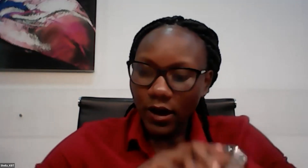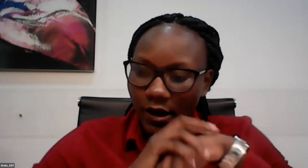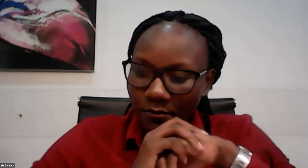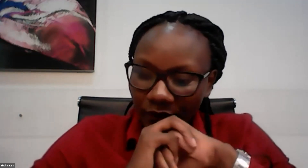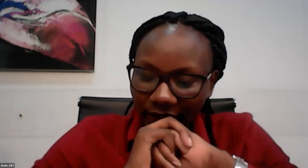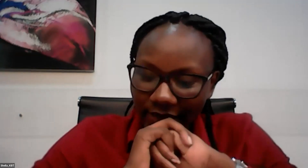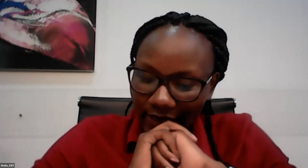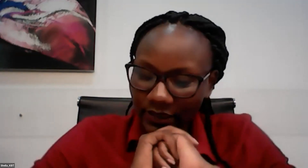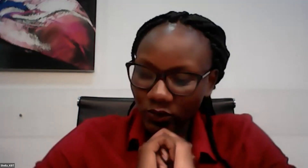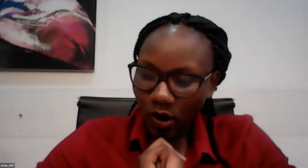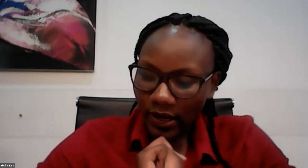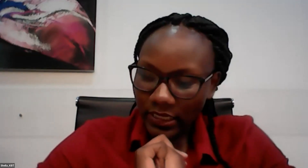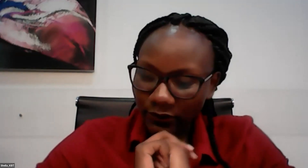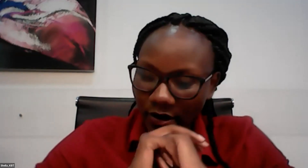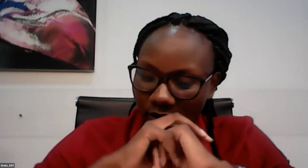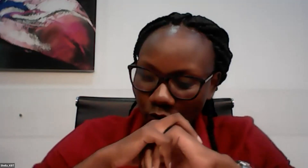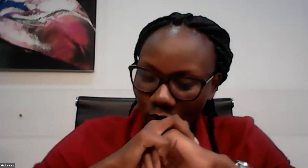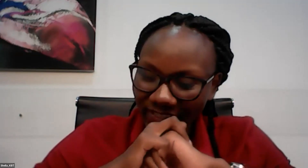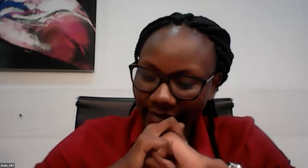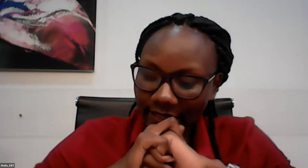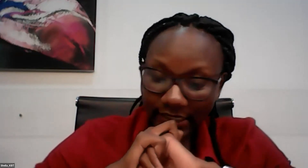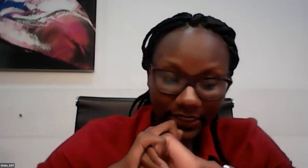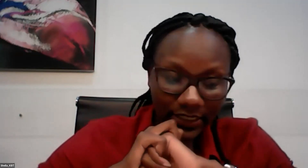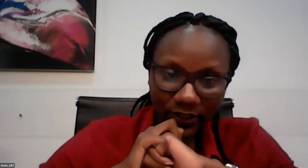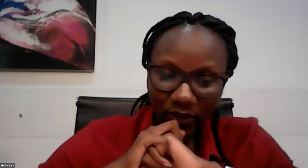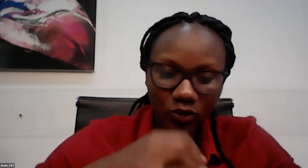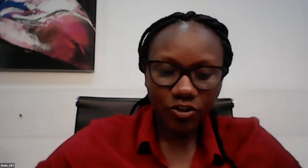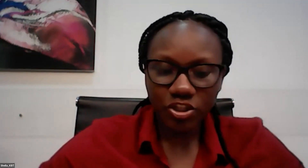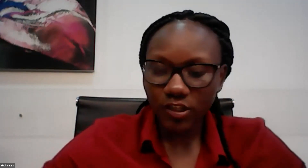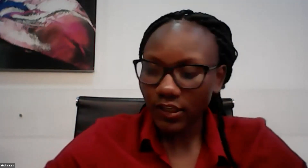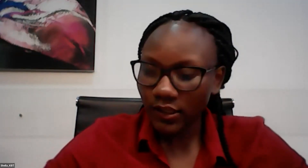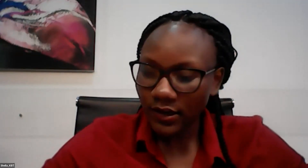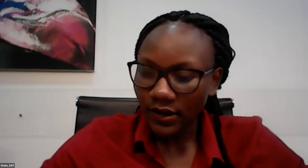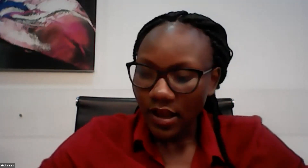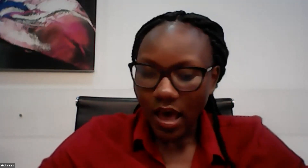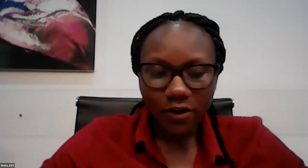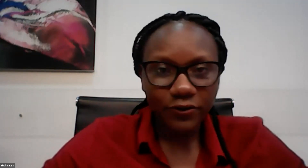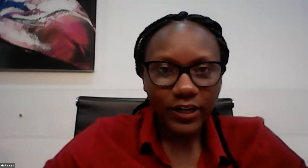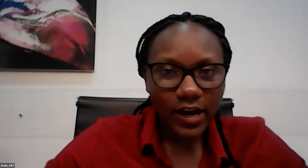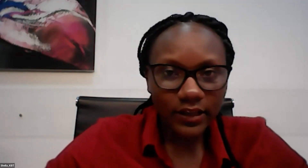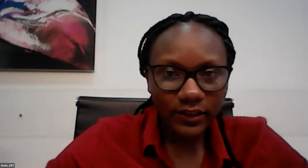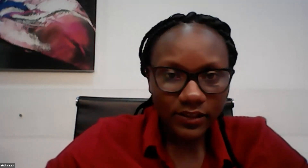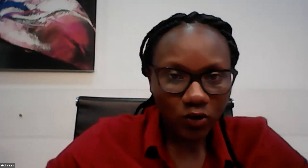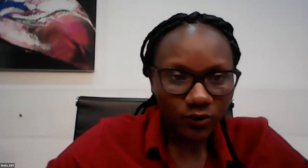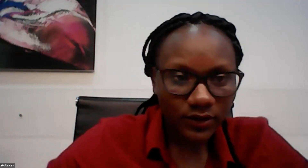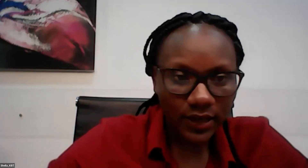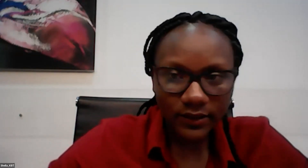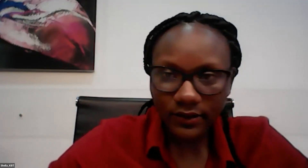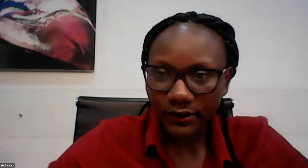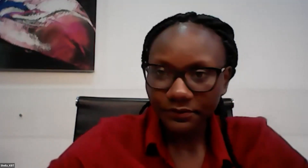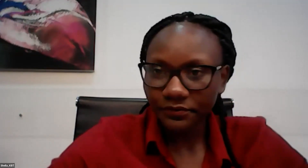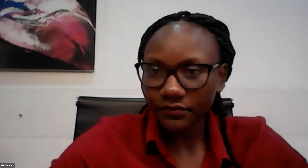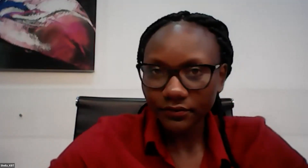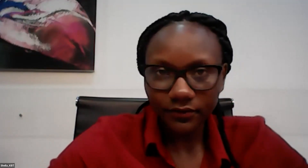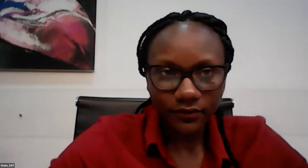Now does its work as far as promoting assistive technology in Africa is